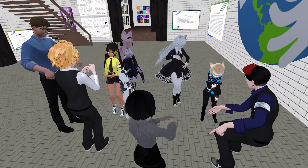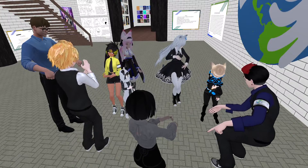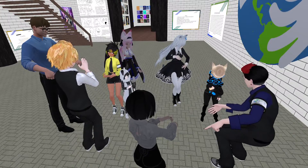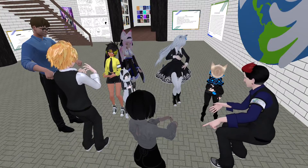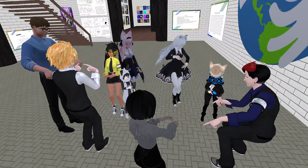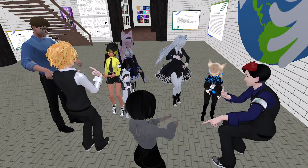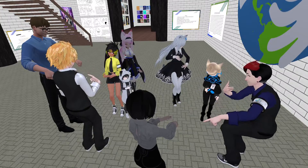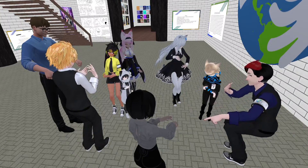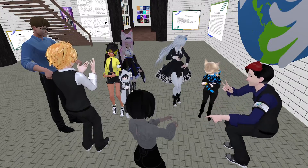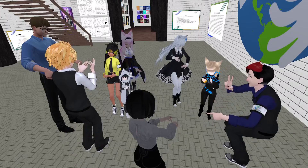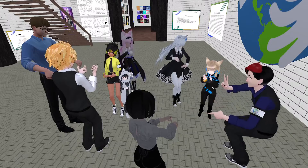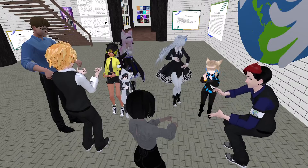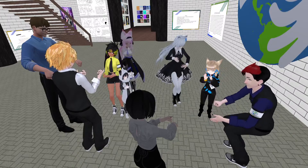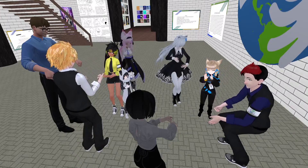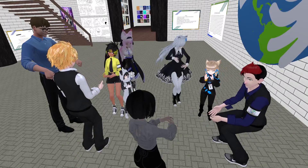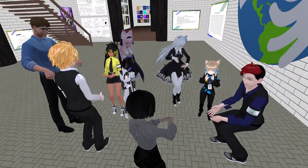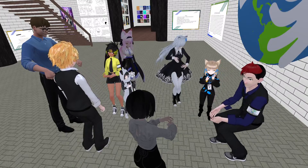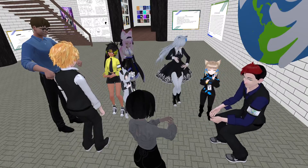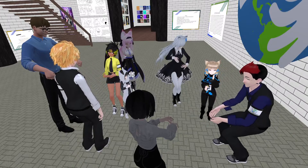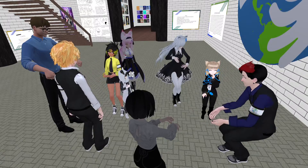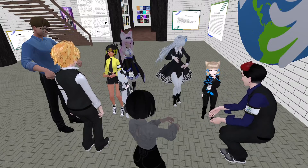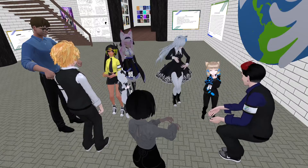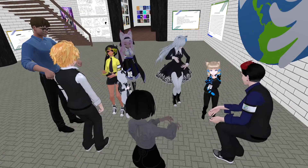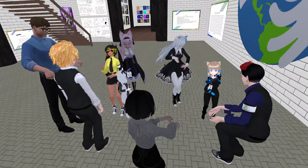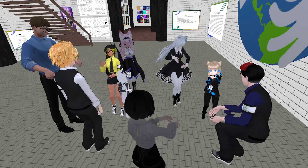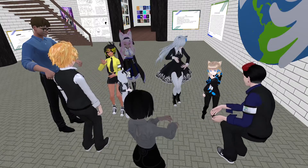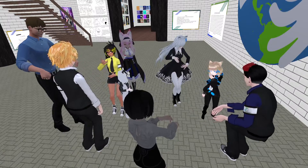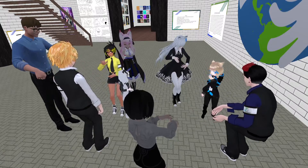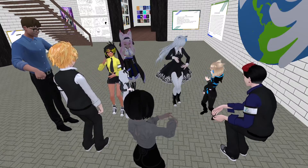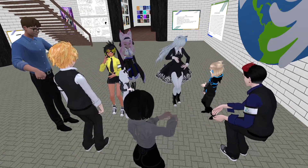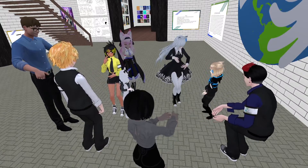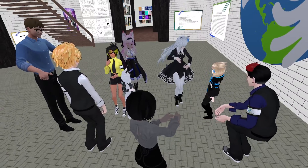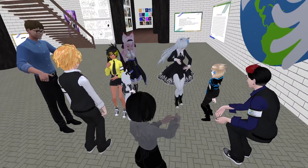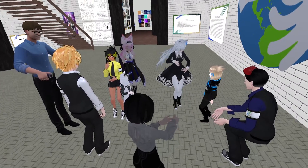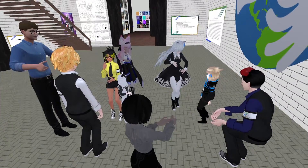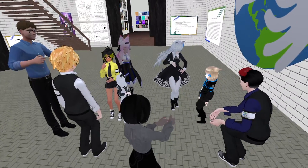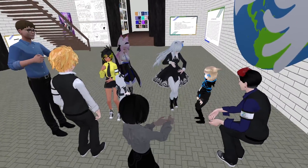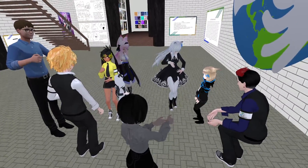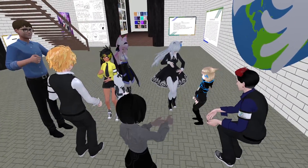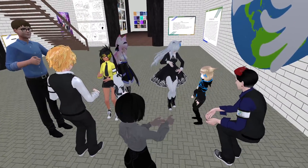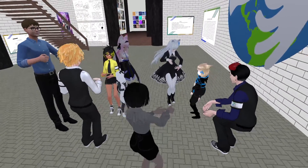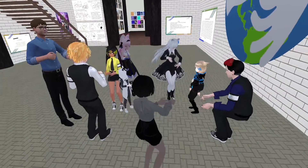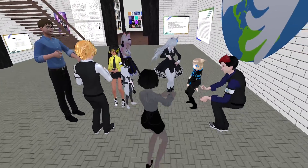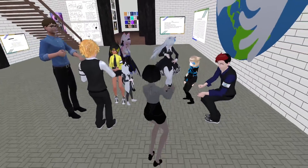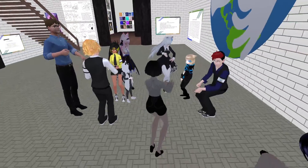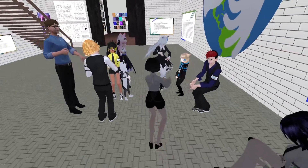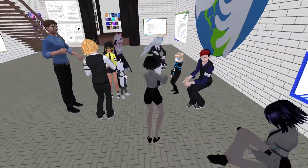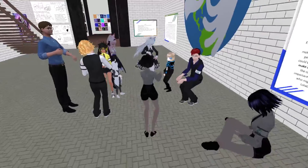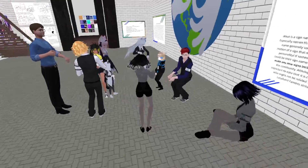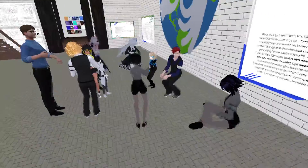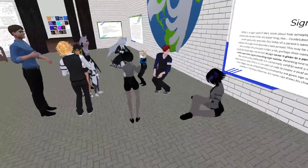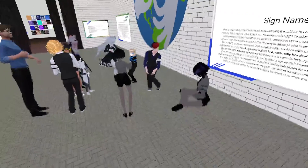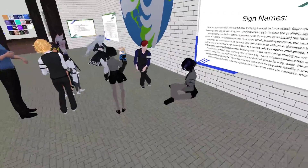dog over there. She's snoring. So. The other songs I can figure out in VR, but finger spelling is